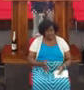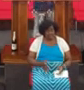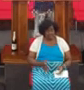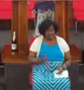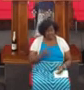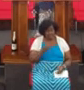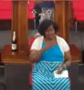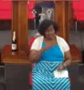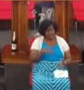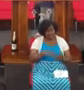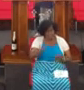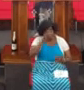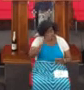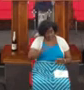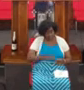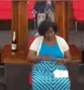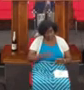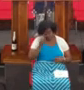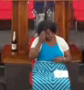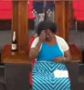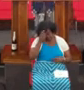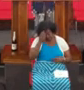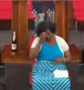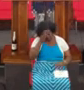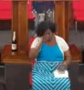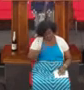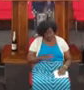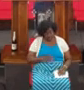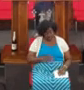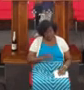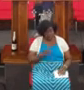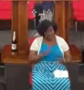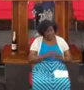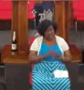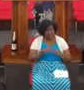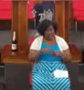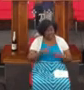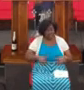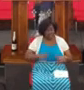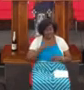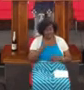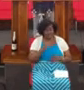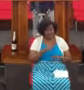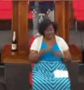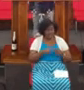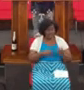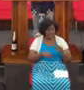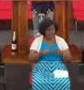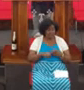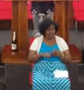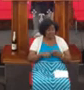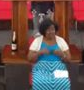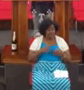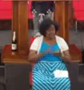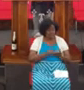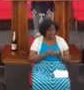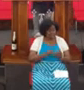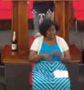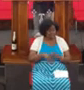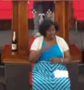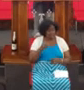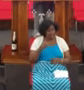There was this man, this sick man was there. And that's how life is when it comes to getting the gospel out.